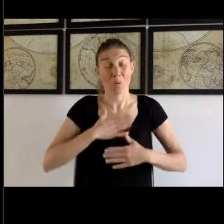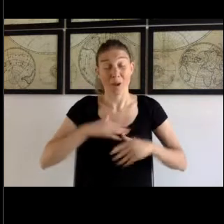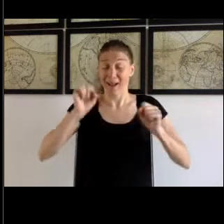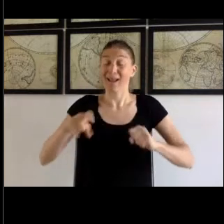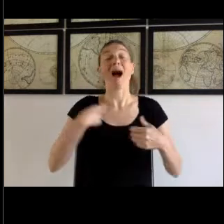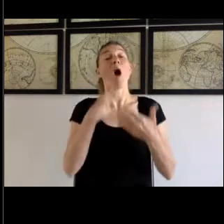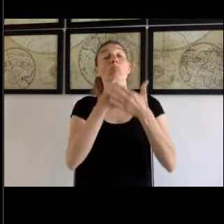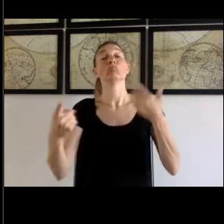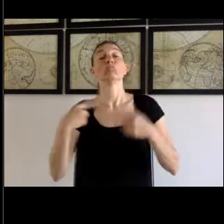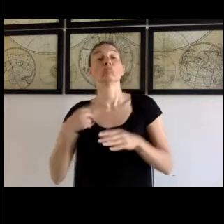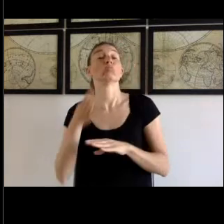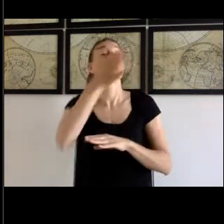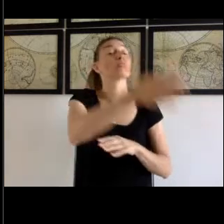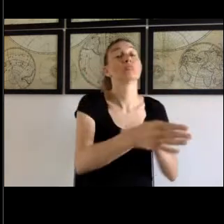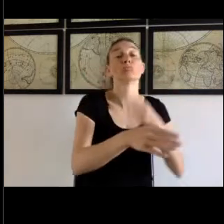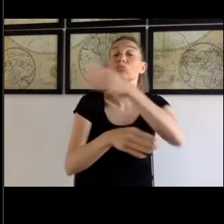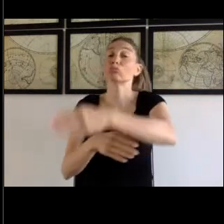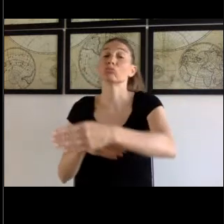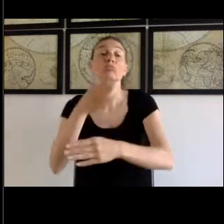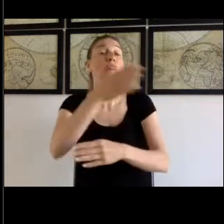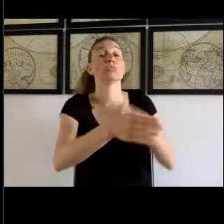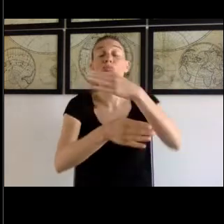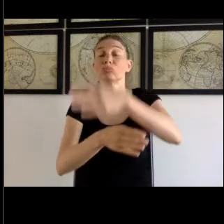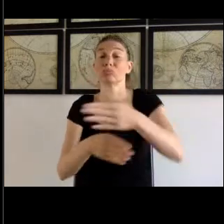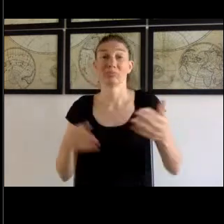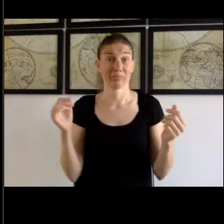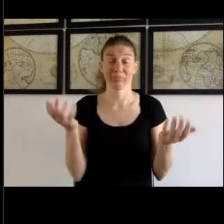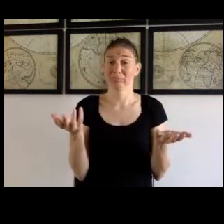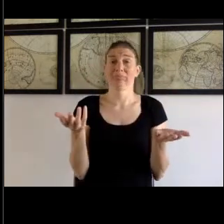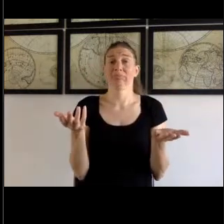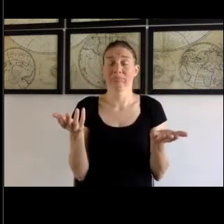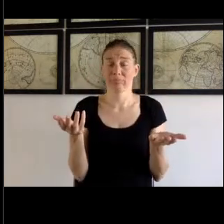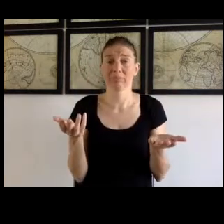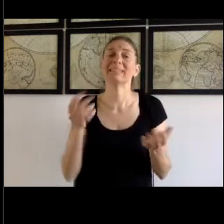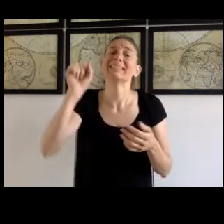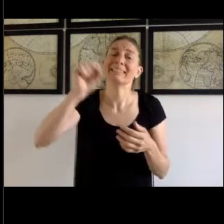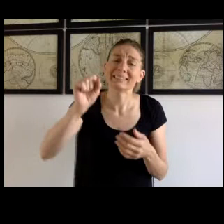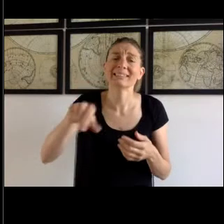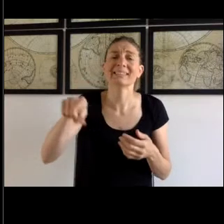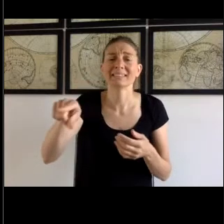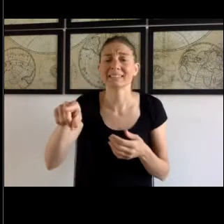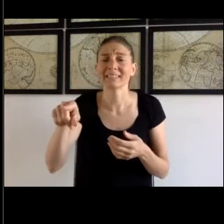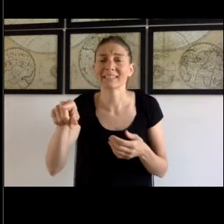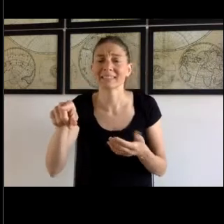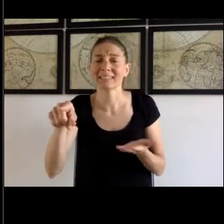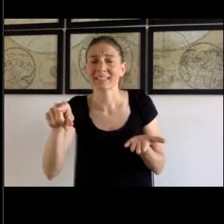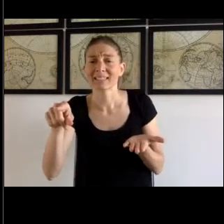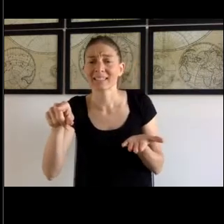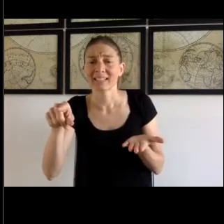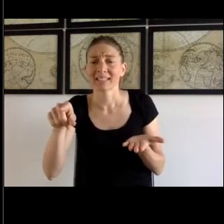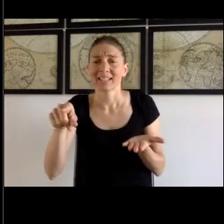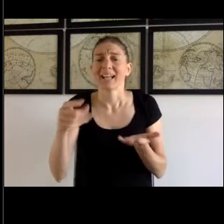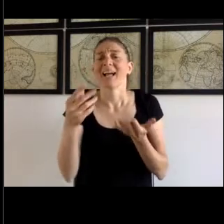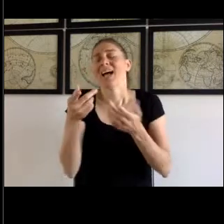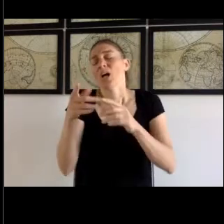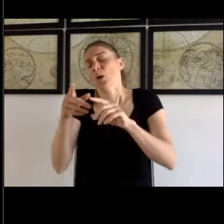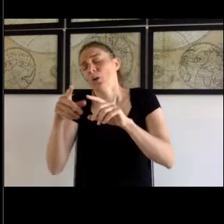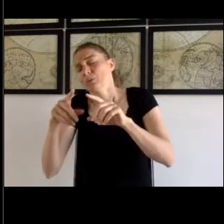big tool that could help, but in most of the case, it's a big